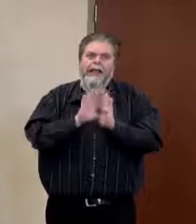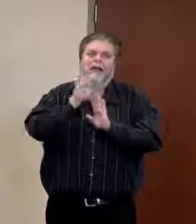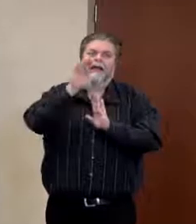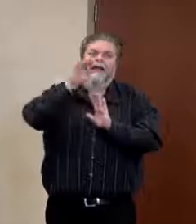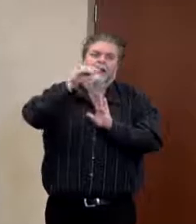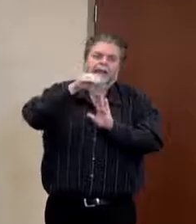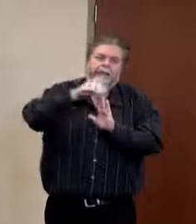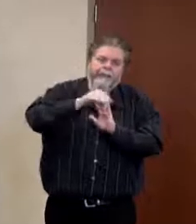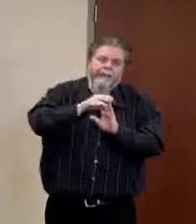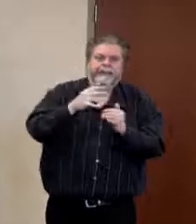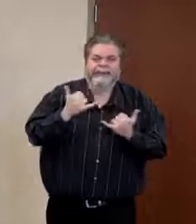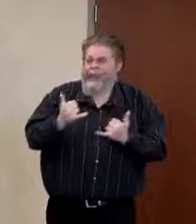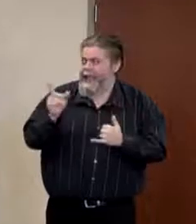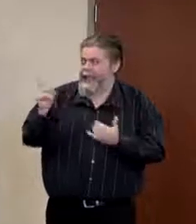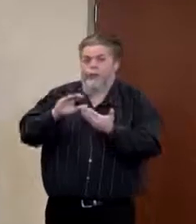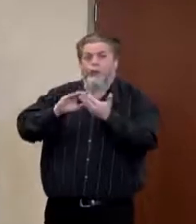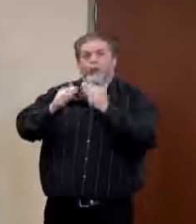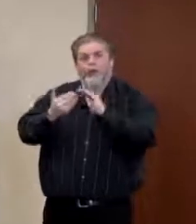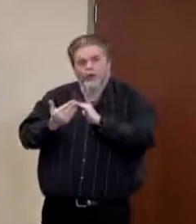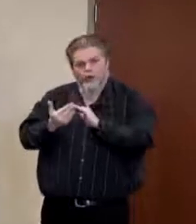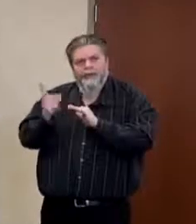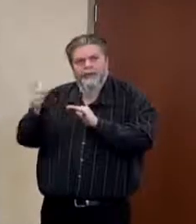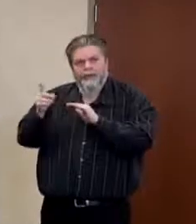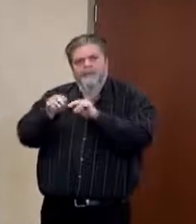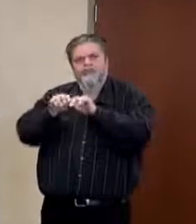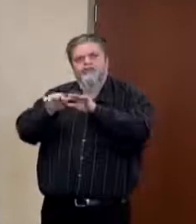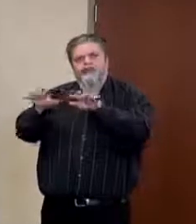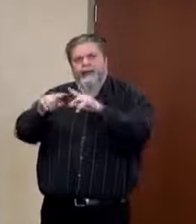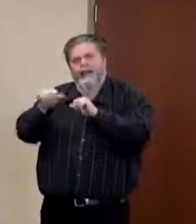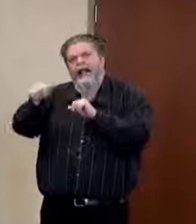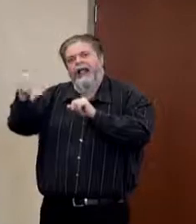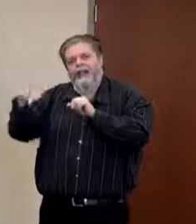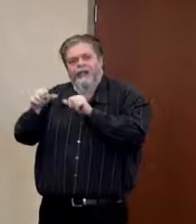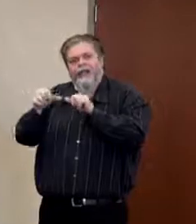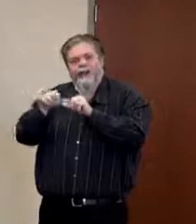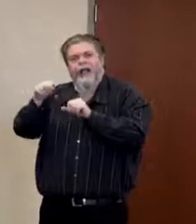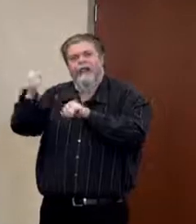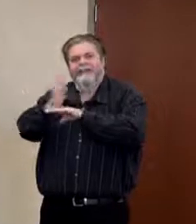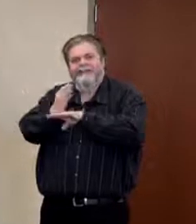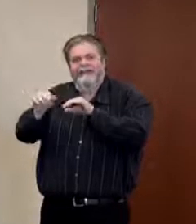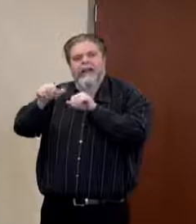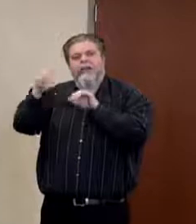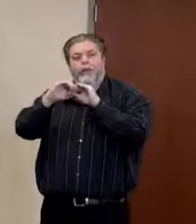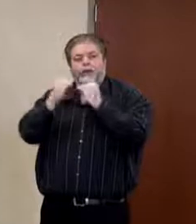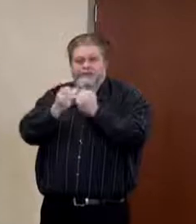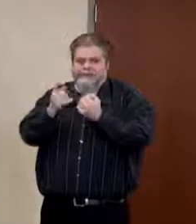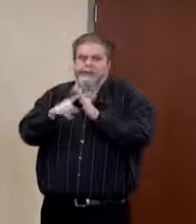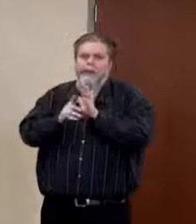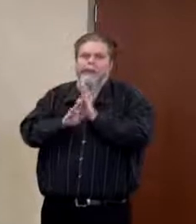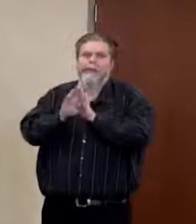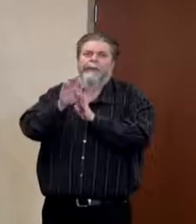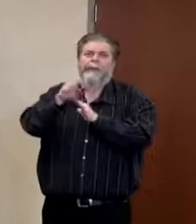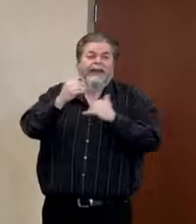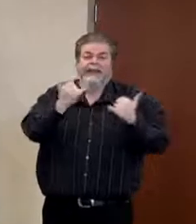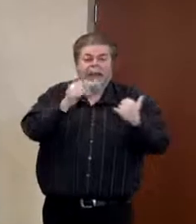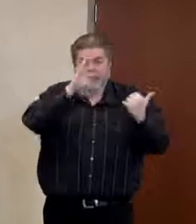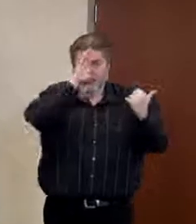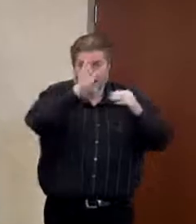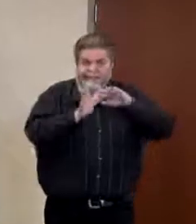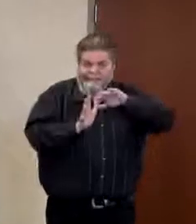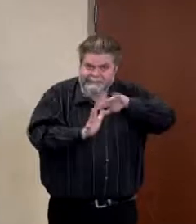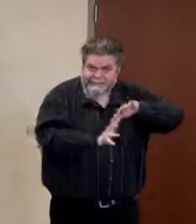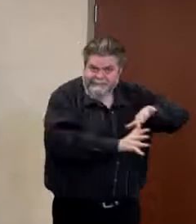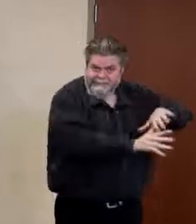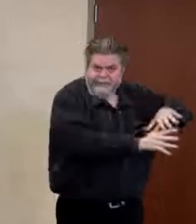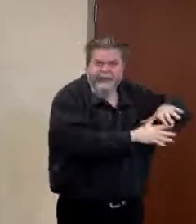Now we're just seeing community spread in all the other areas and other businesses and other organizations. So we've moved past Smithfield, and now we're